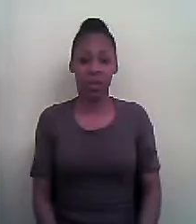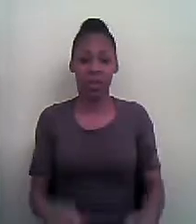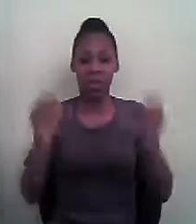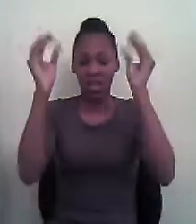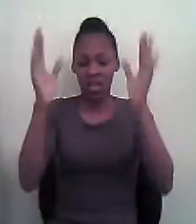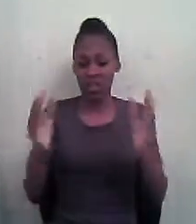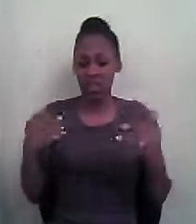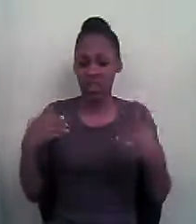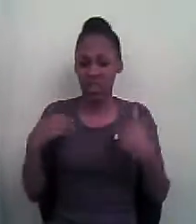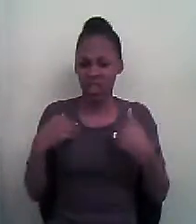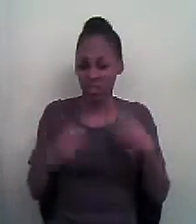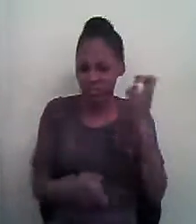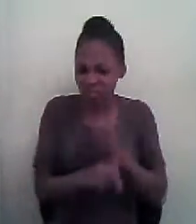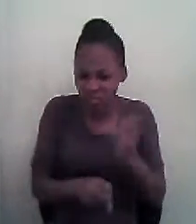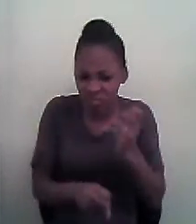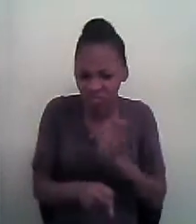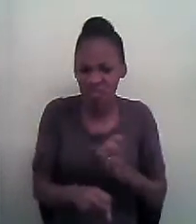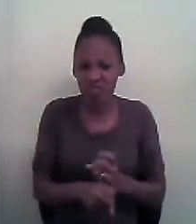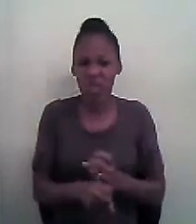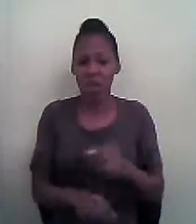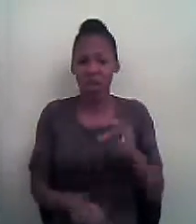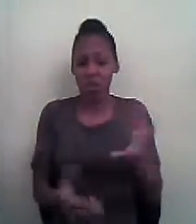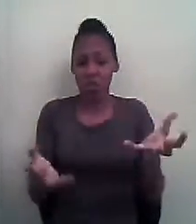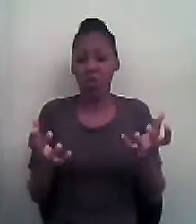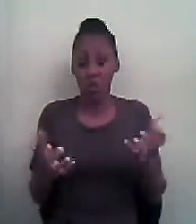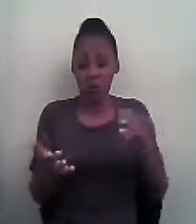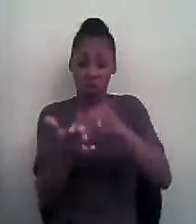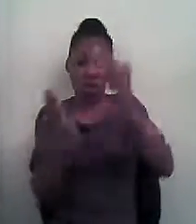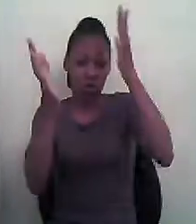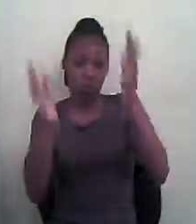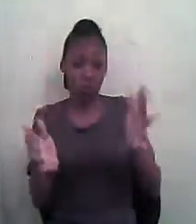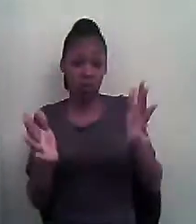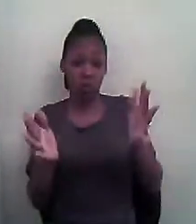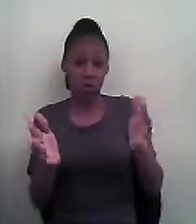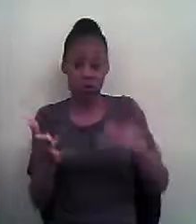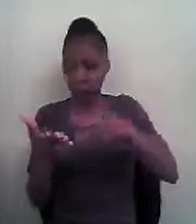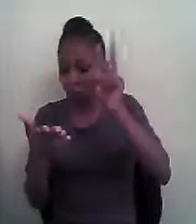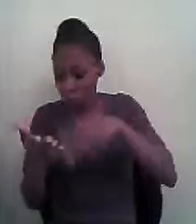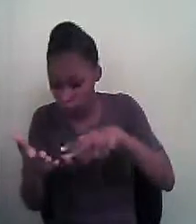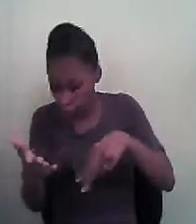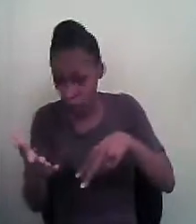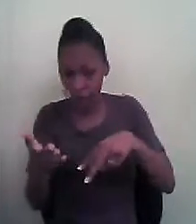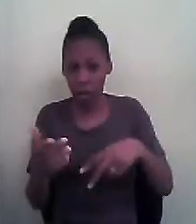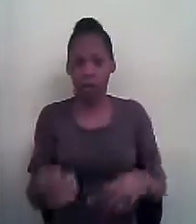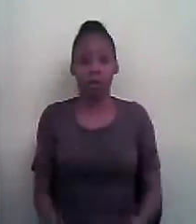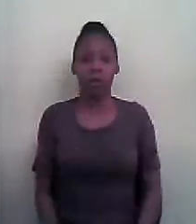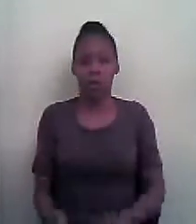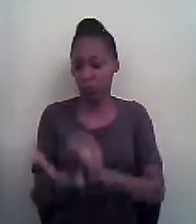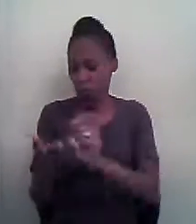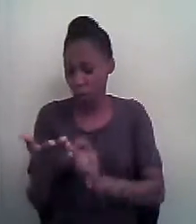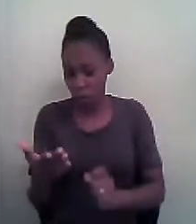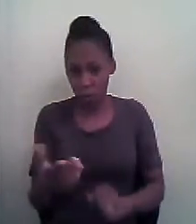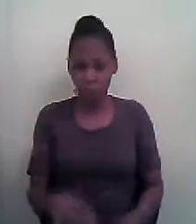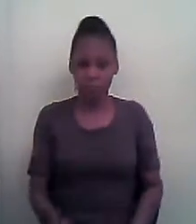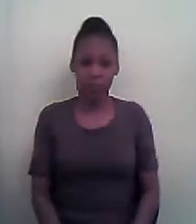want your students to read, but you end up kind of giving them a mixed bag of reading assignments that don't have any real coherence